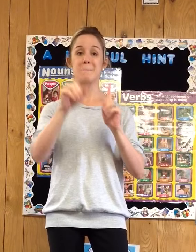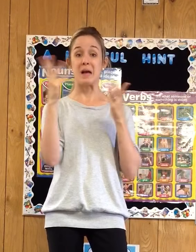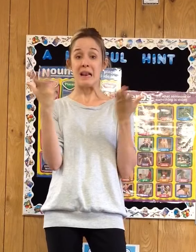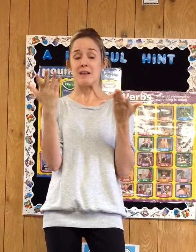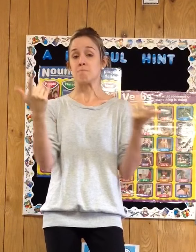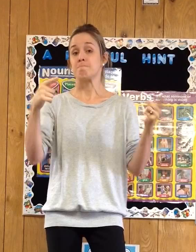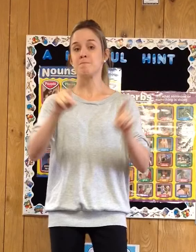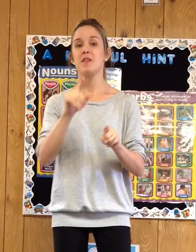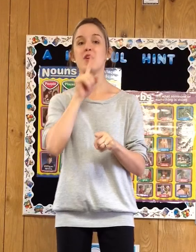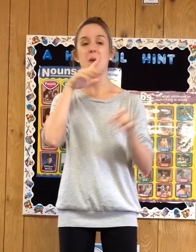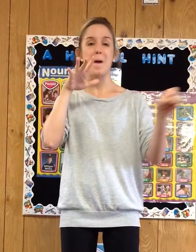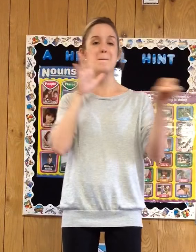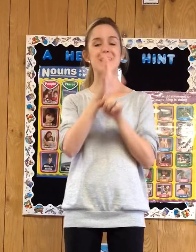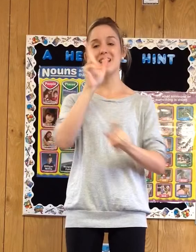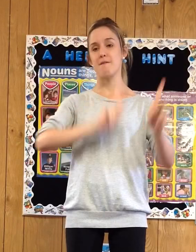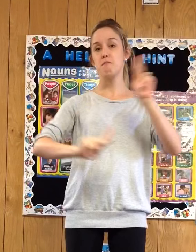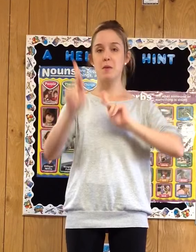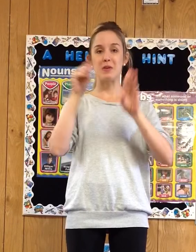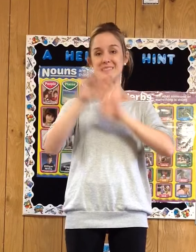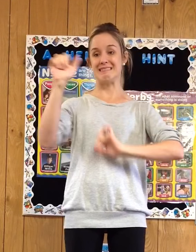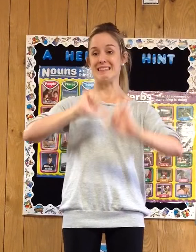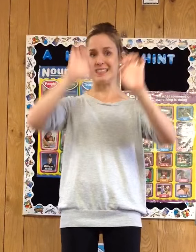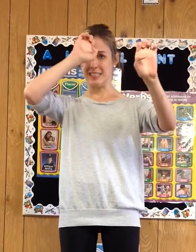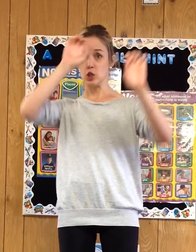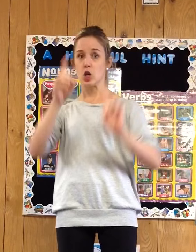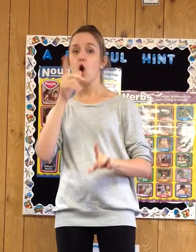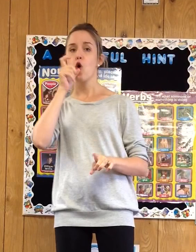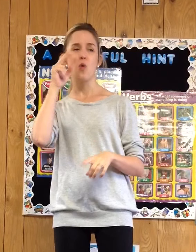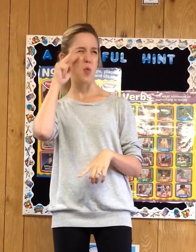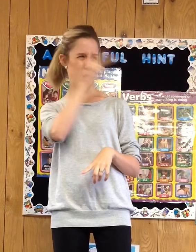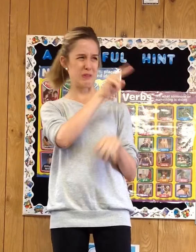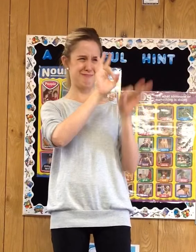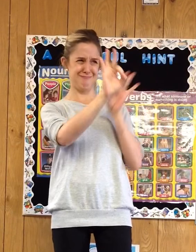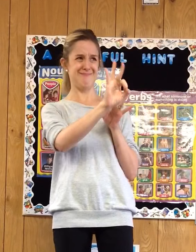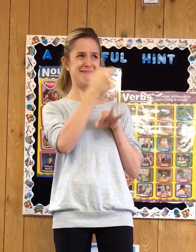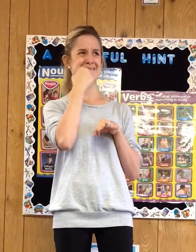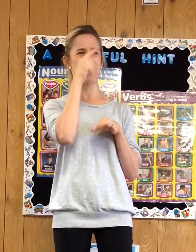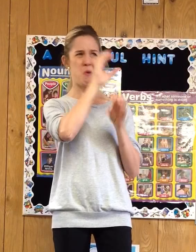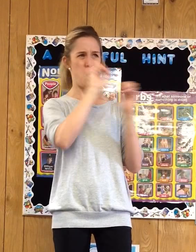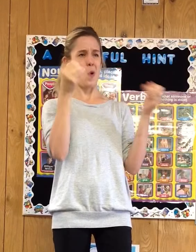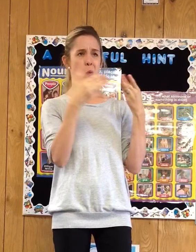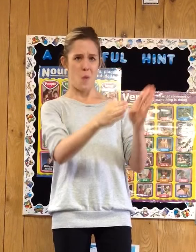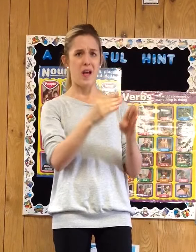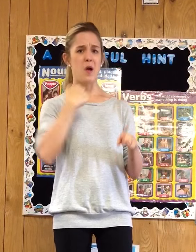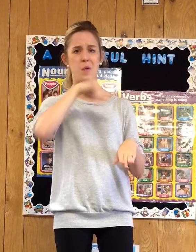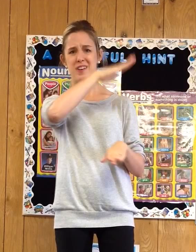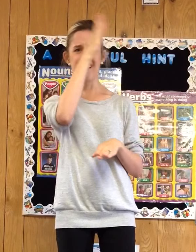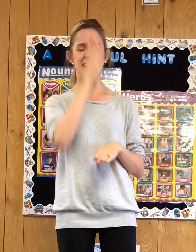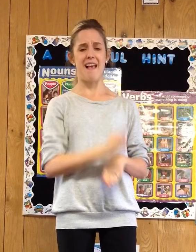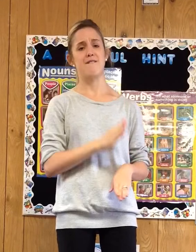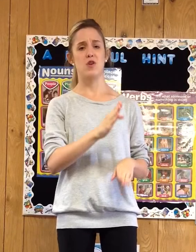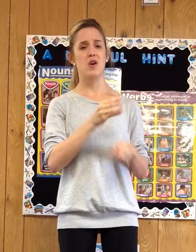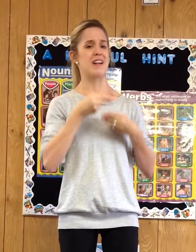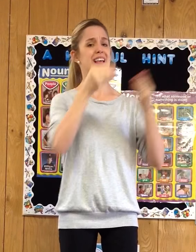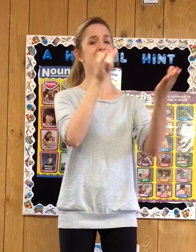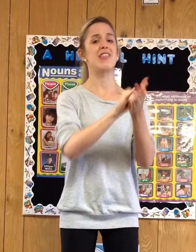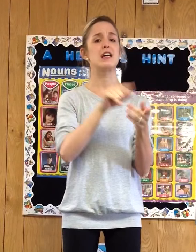There are plenty of people in science education who would look at this and say there's no way that we could ever give that to students because